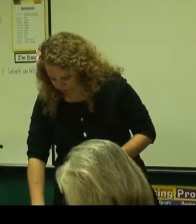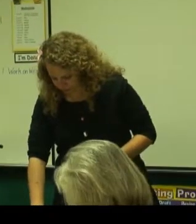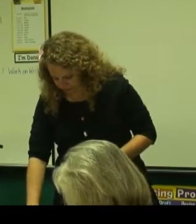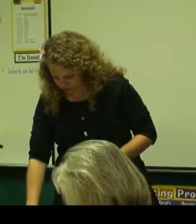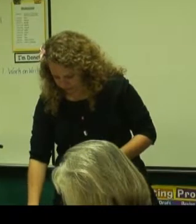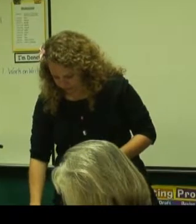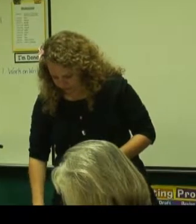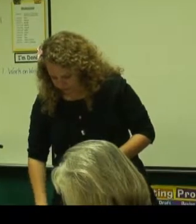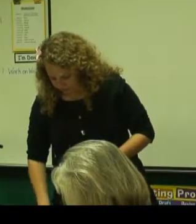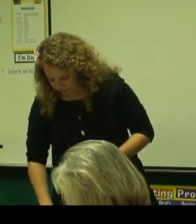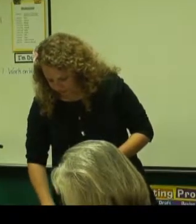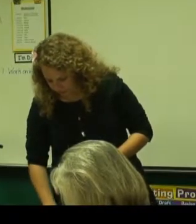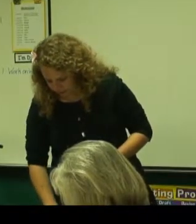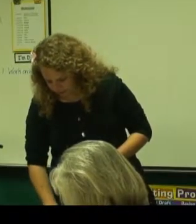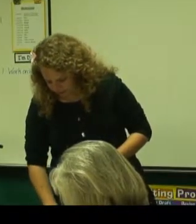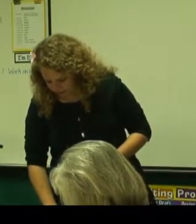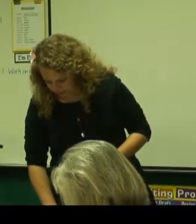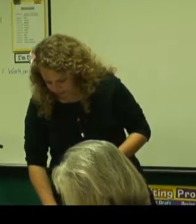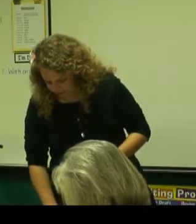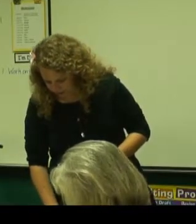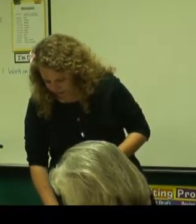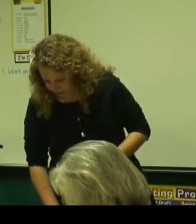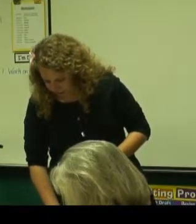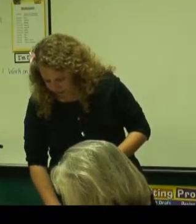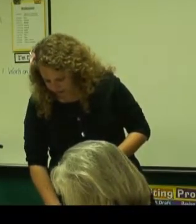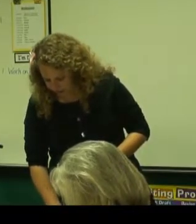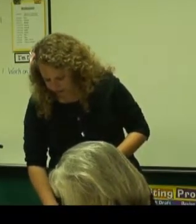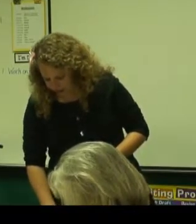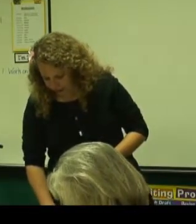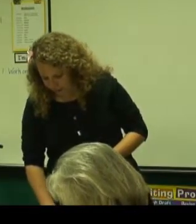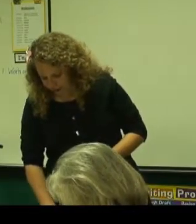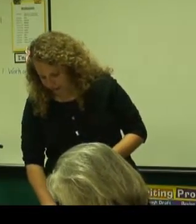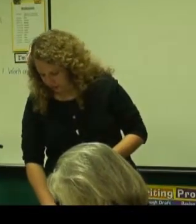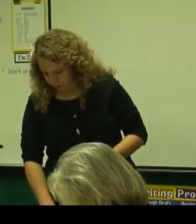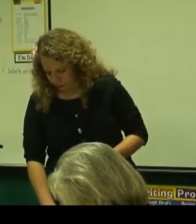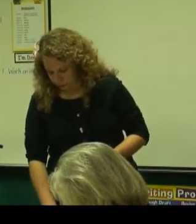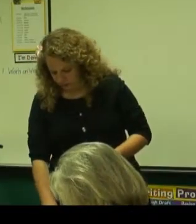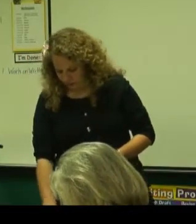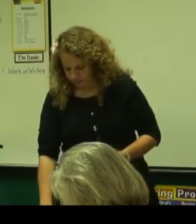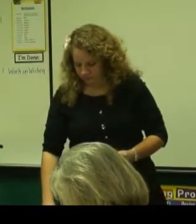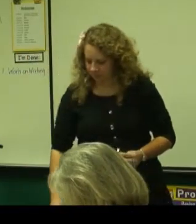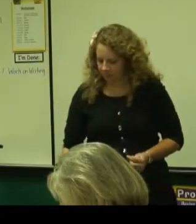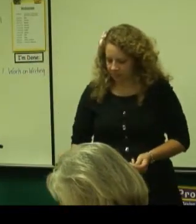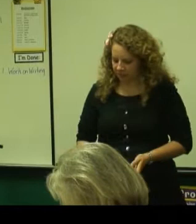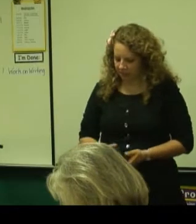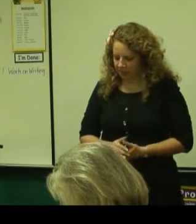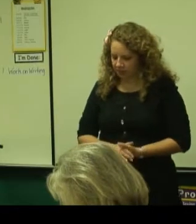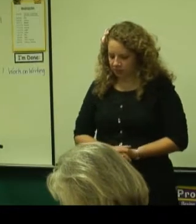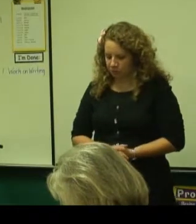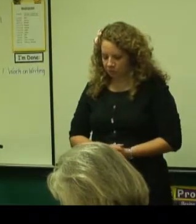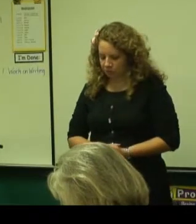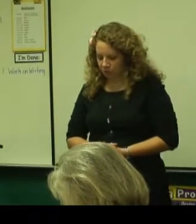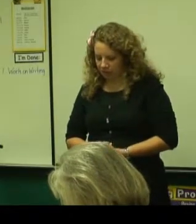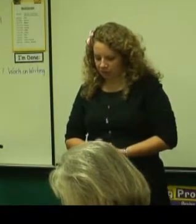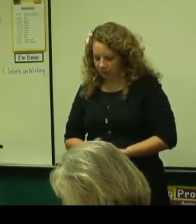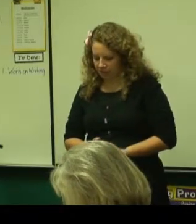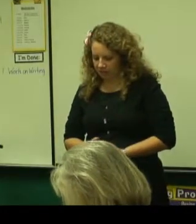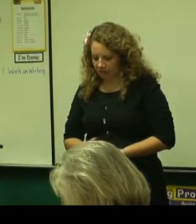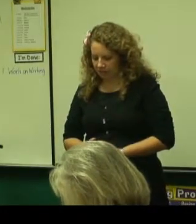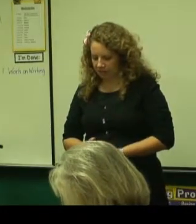4.3, then he like worky, number 1. Okay, so the question